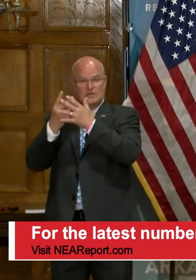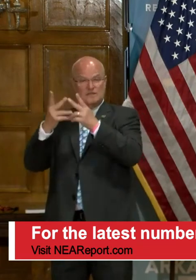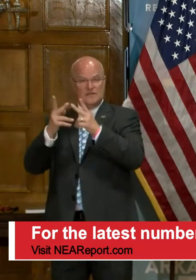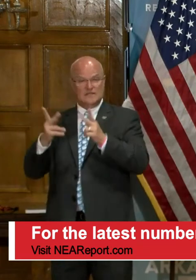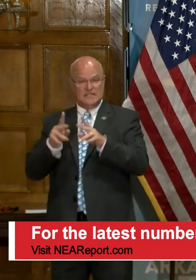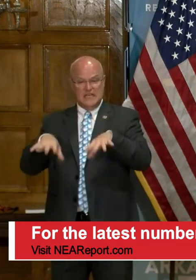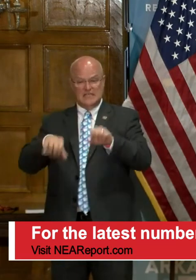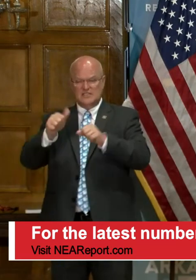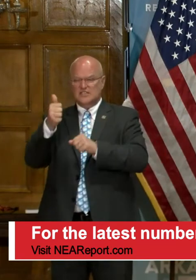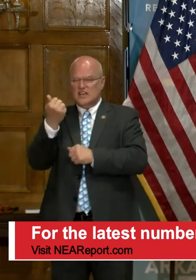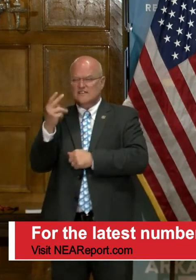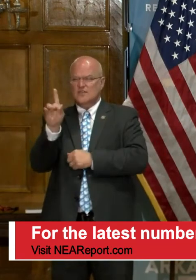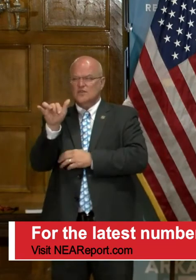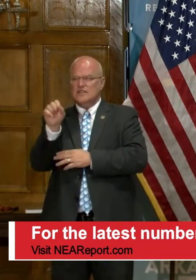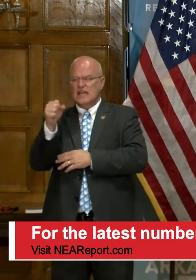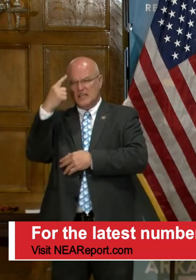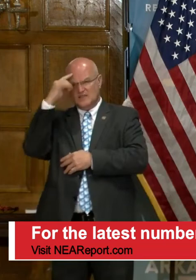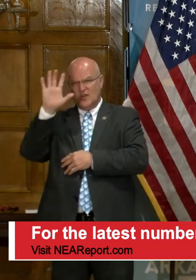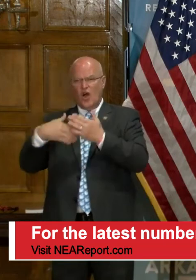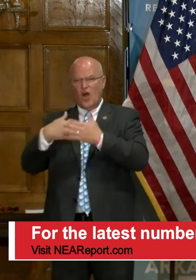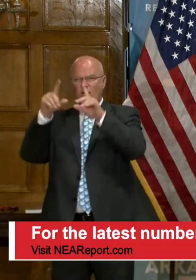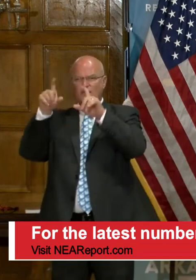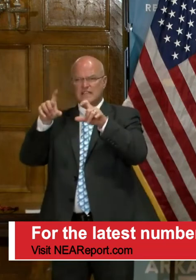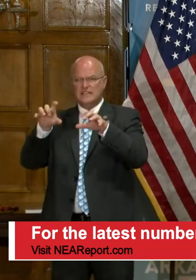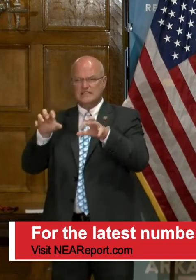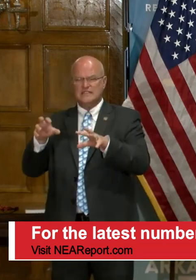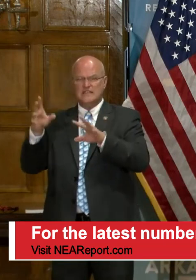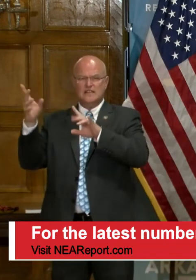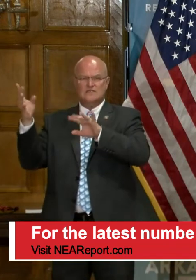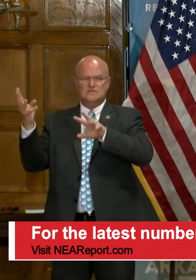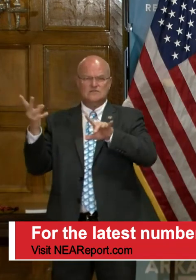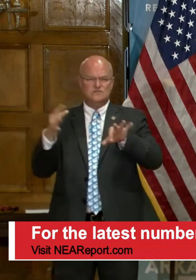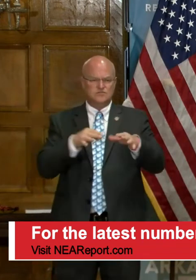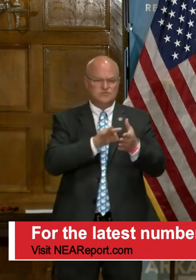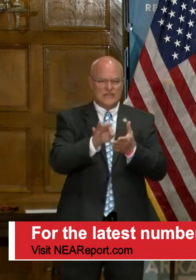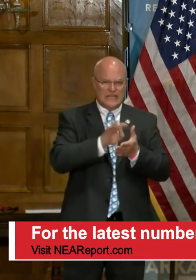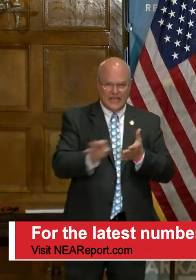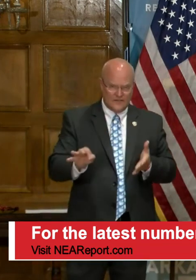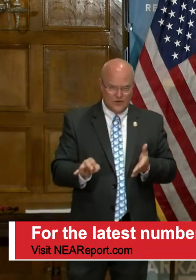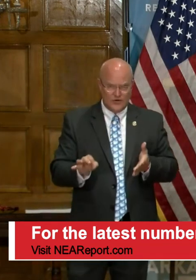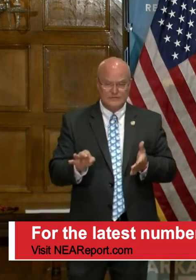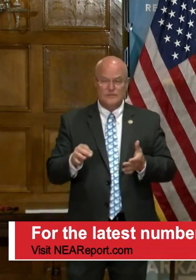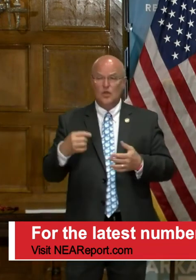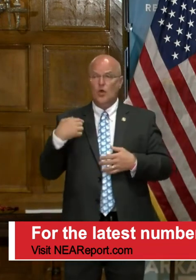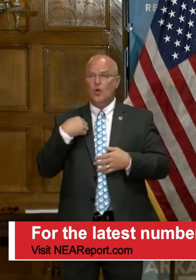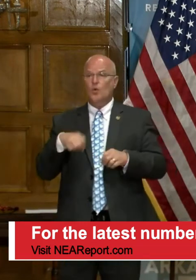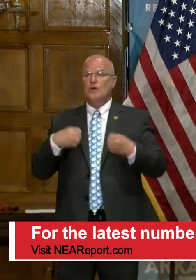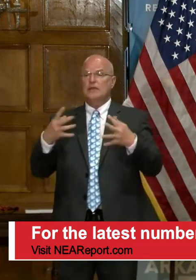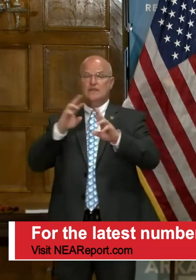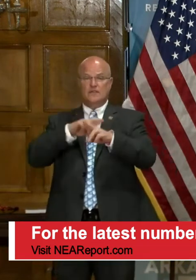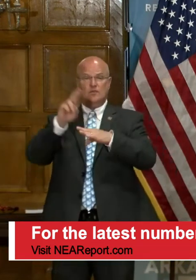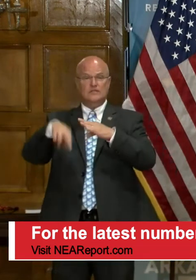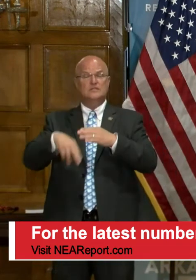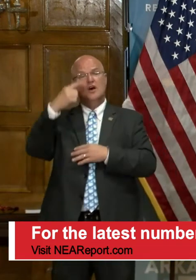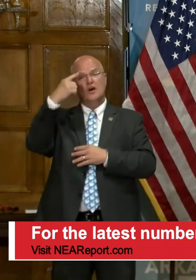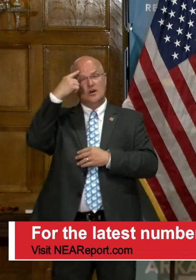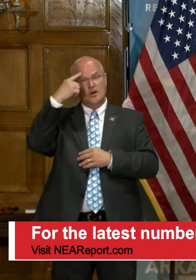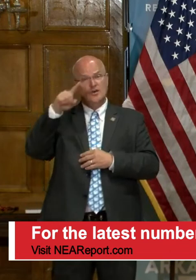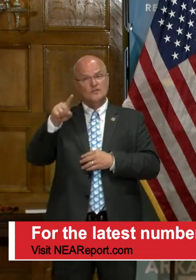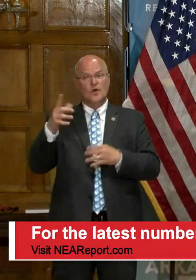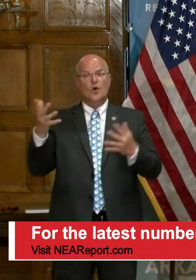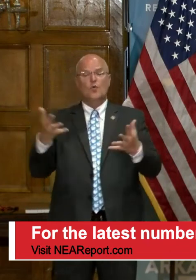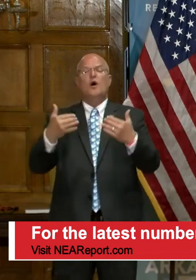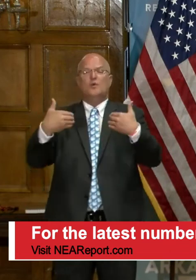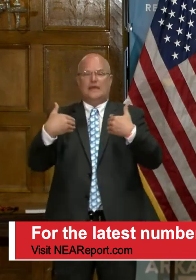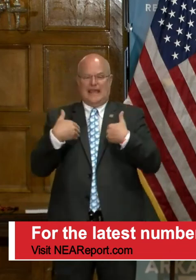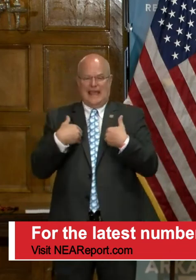facility. It took a couple days for all those tests actually to be accounted for. We give the results for